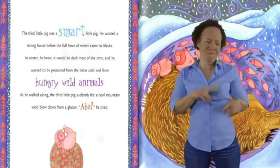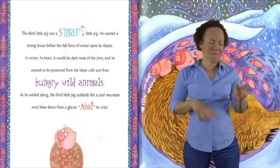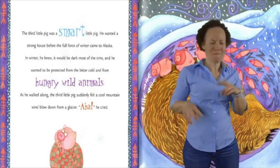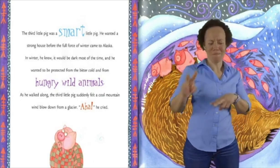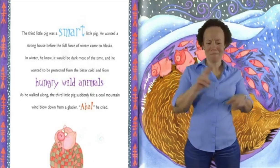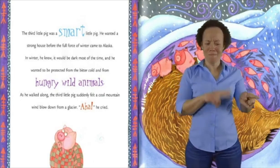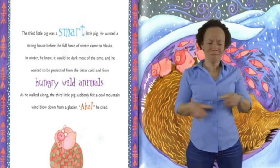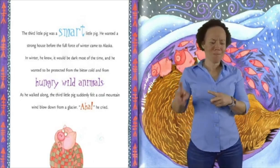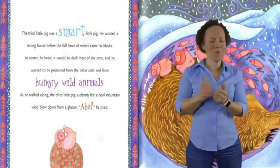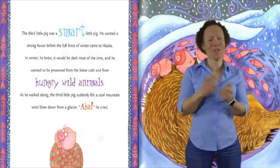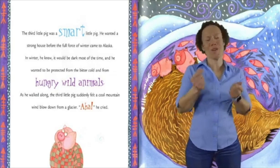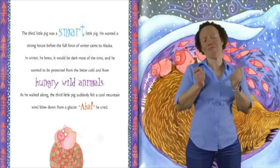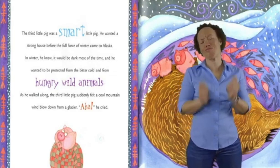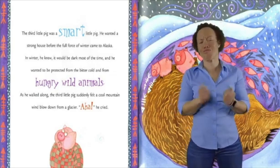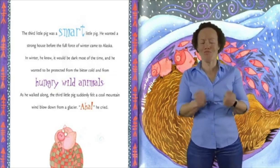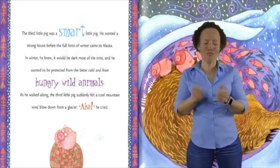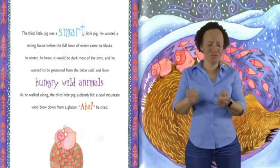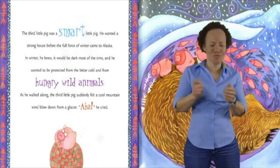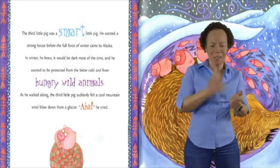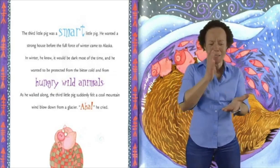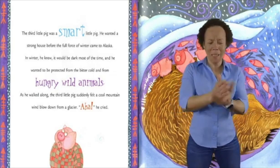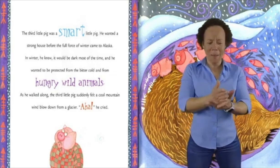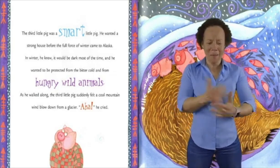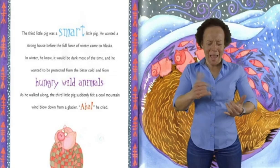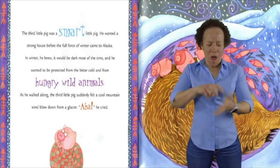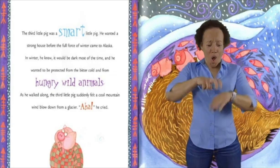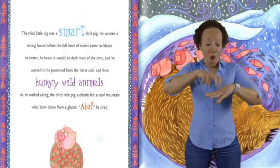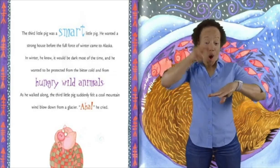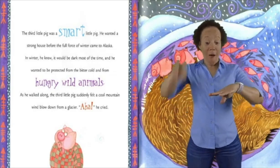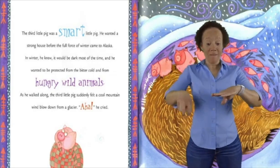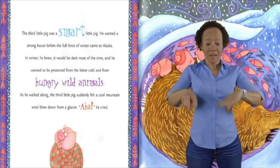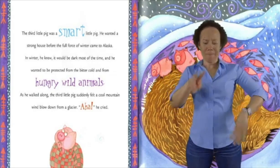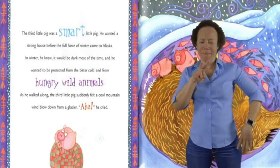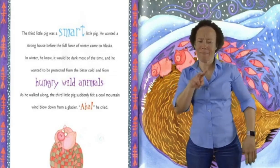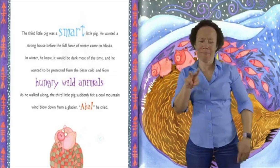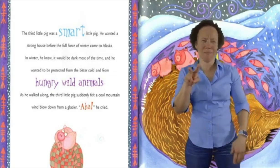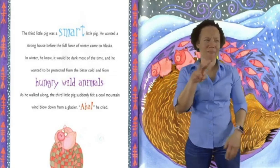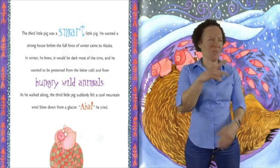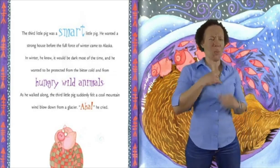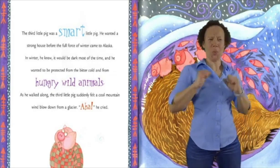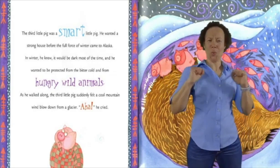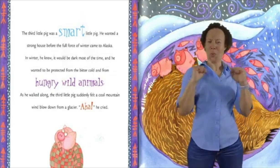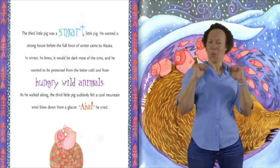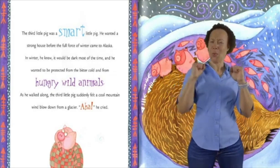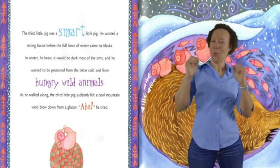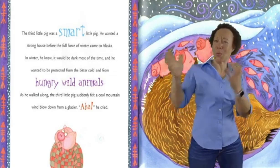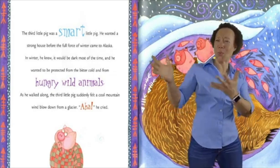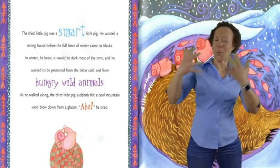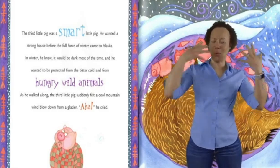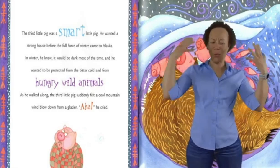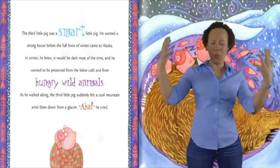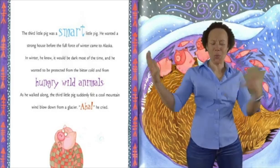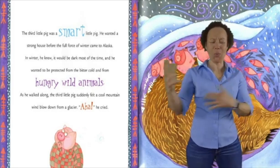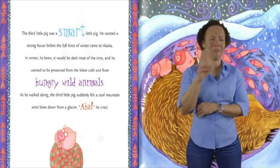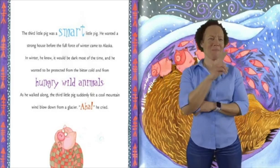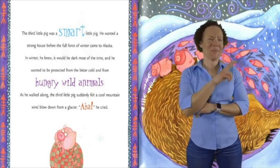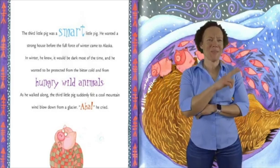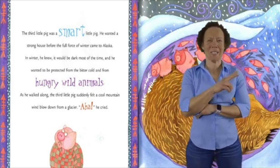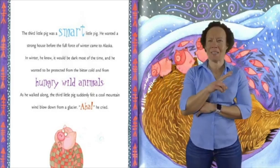to Alaska. In winter, he knew it would be dark most of the time, and he wanted to be